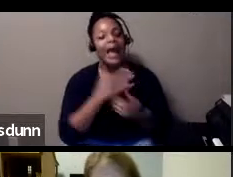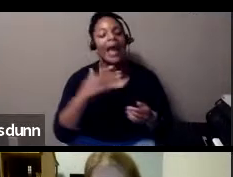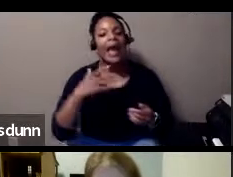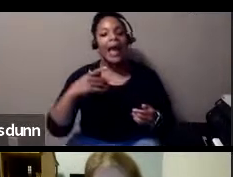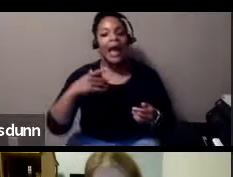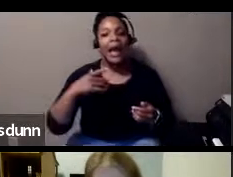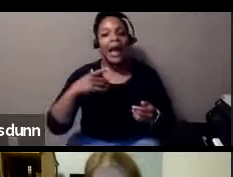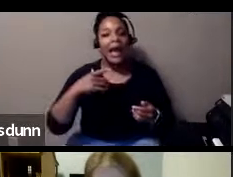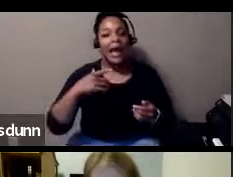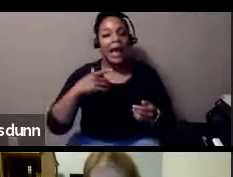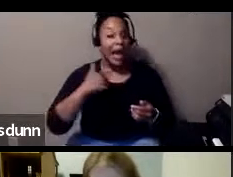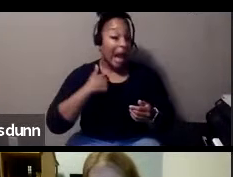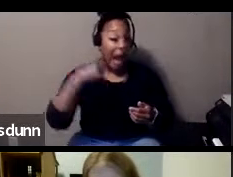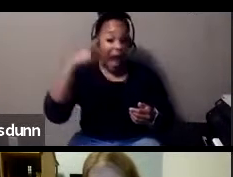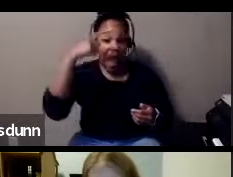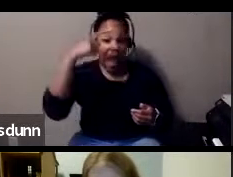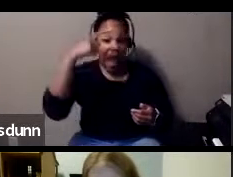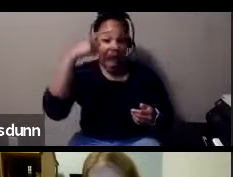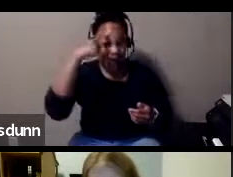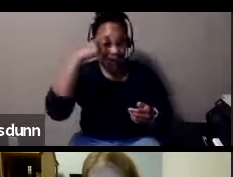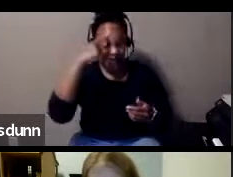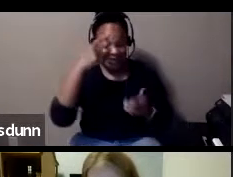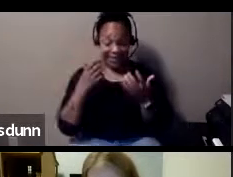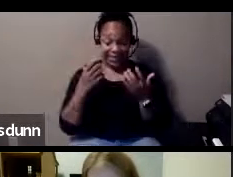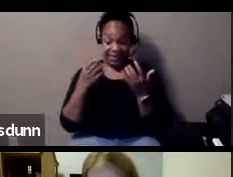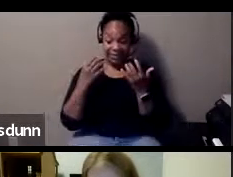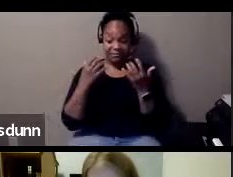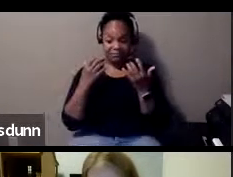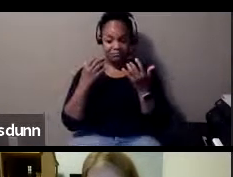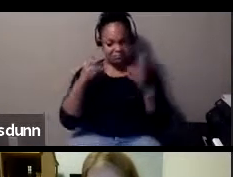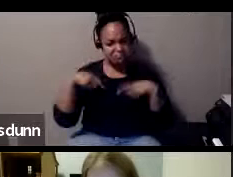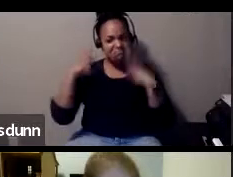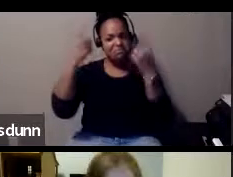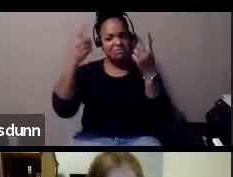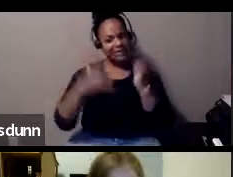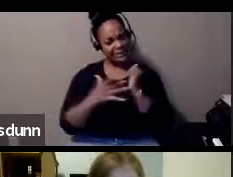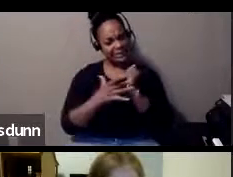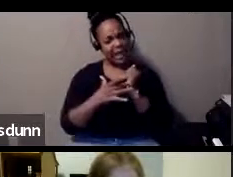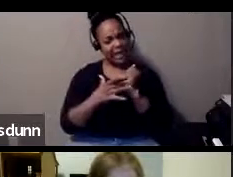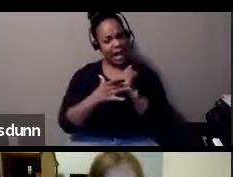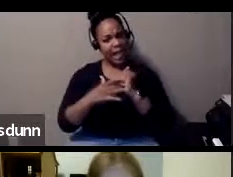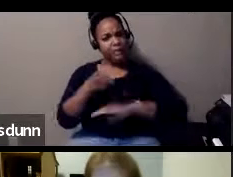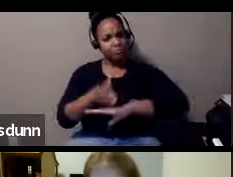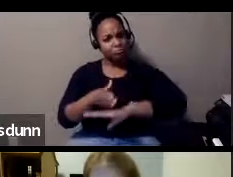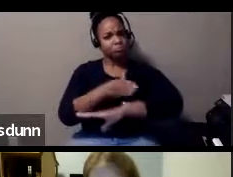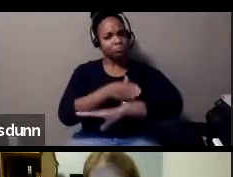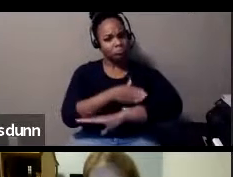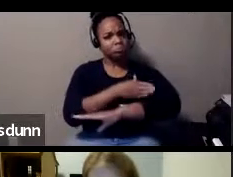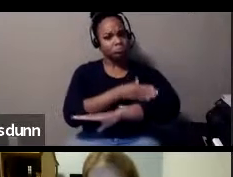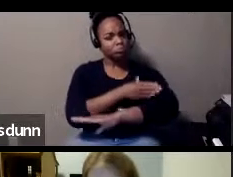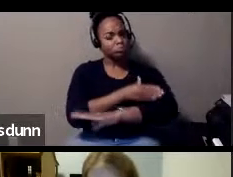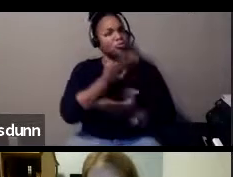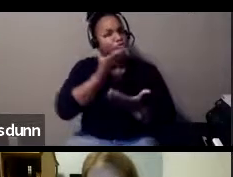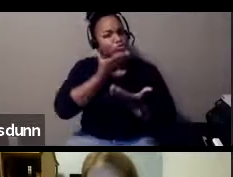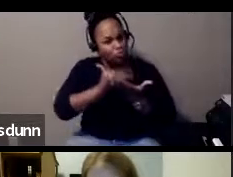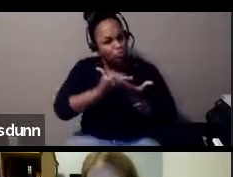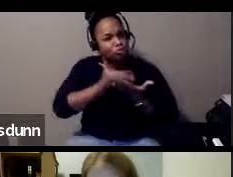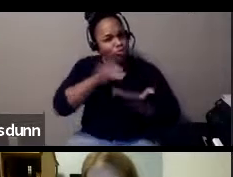I think progress in technology is good, but to be honest, sometimes I wish we wouldn't have